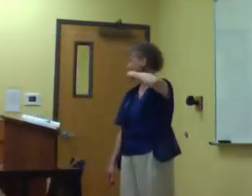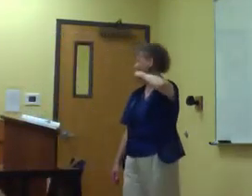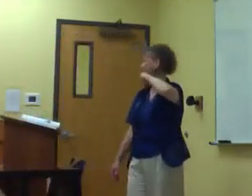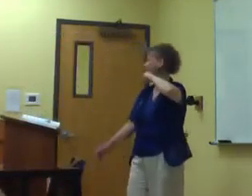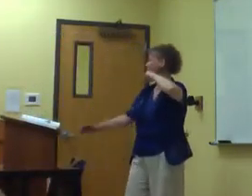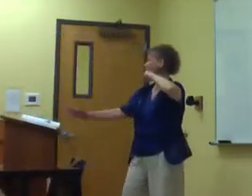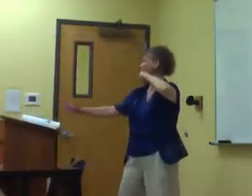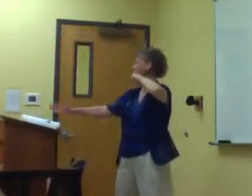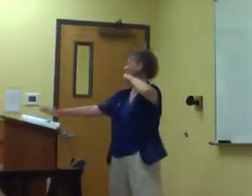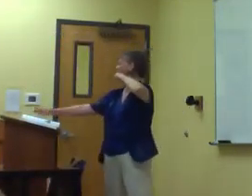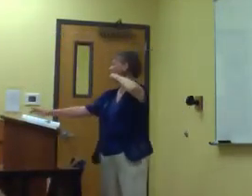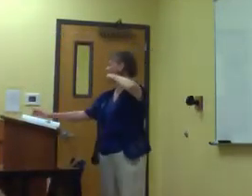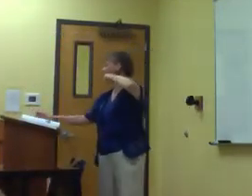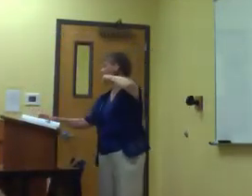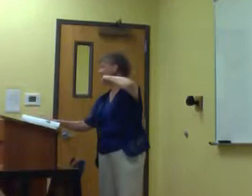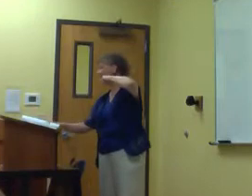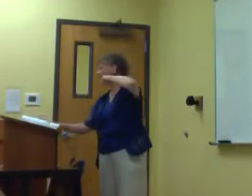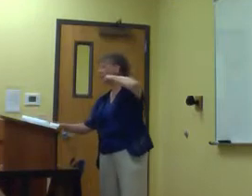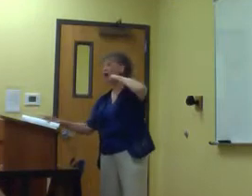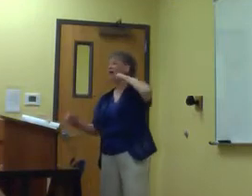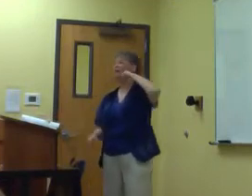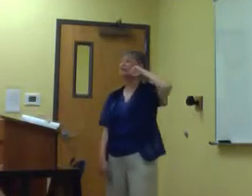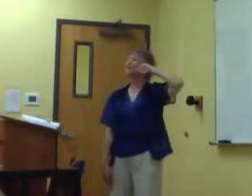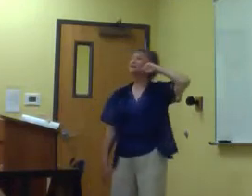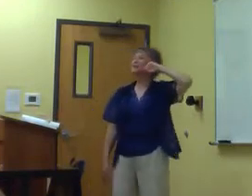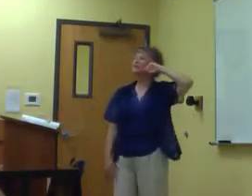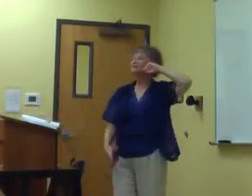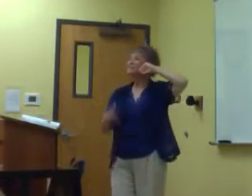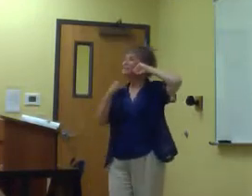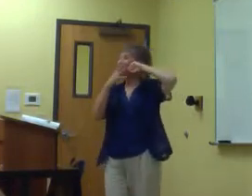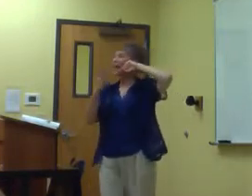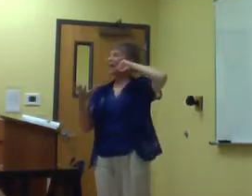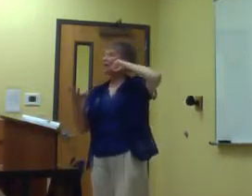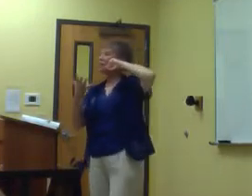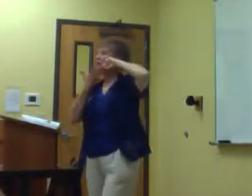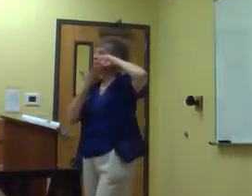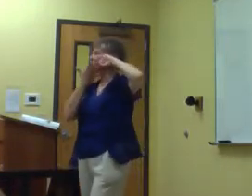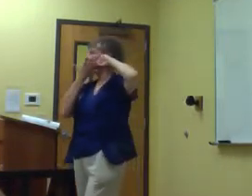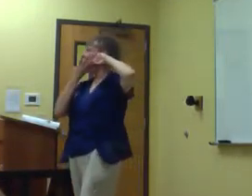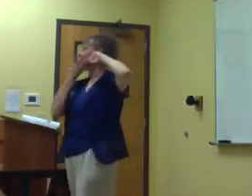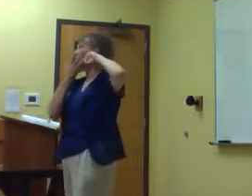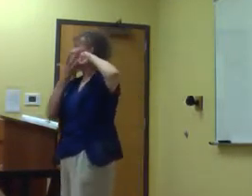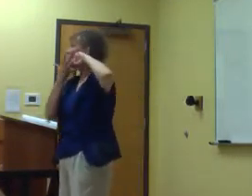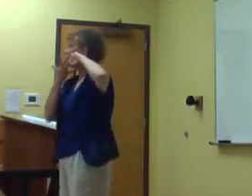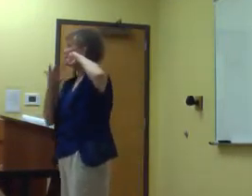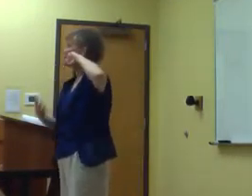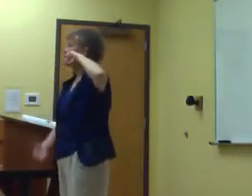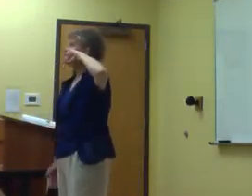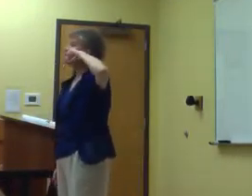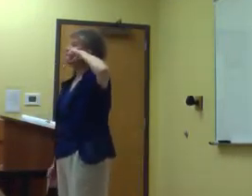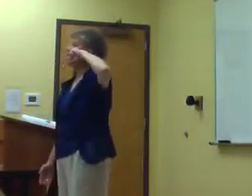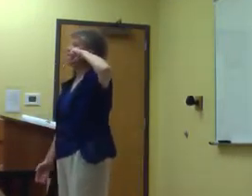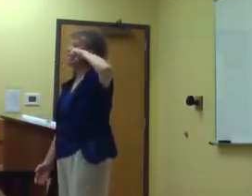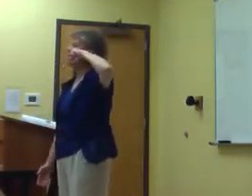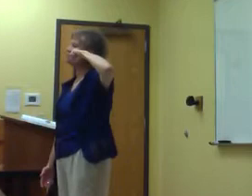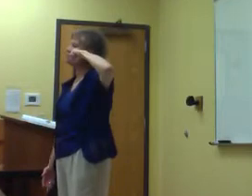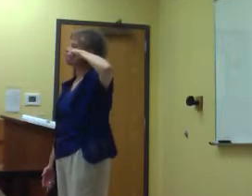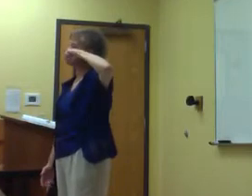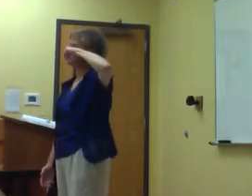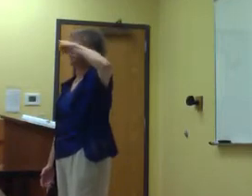way, because that next one, same spot, but my hand shape is